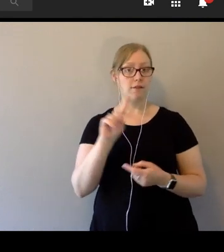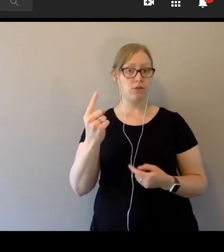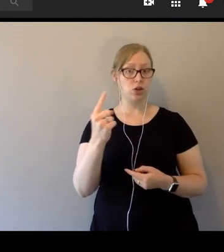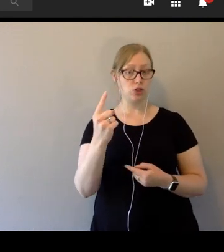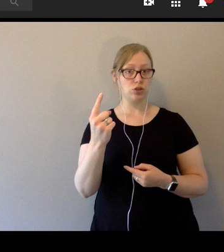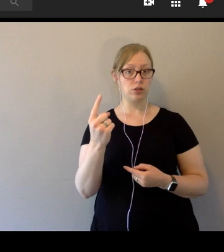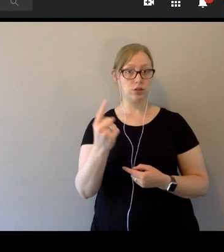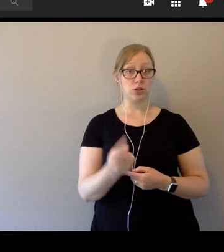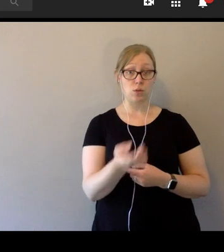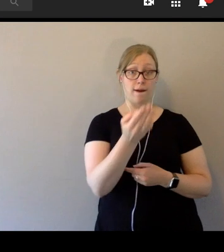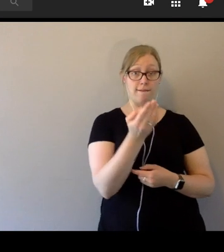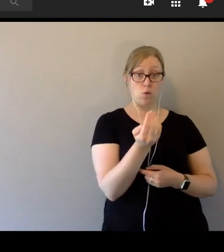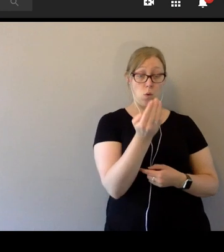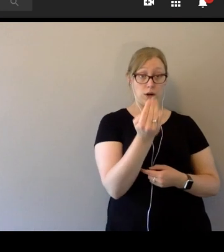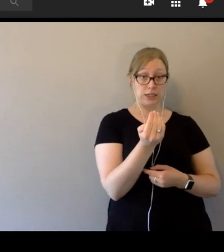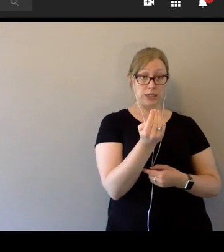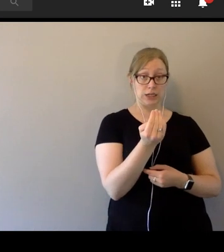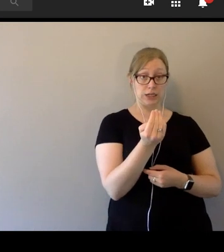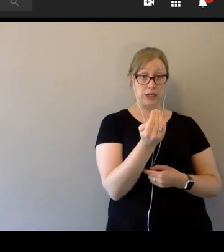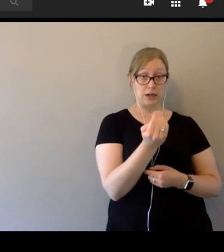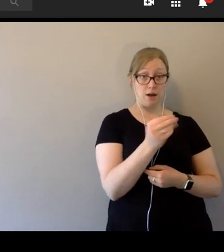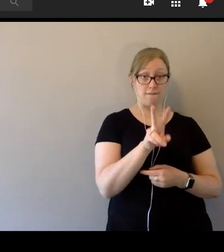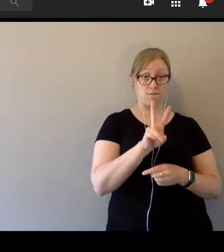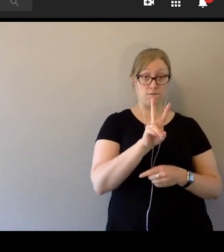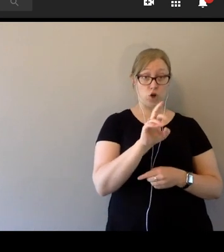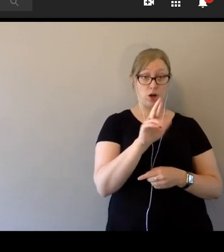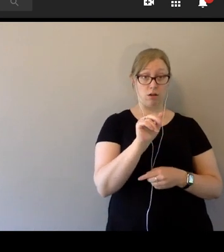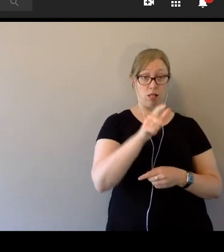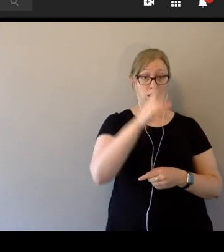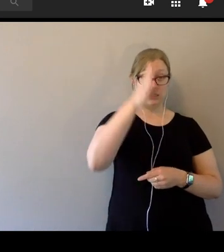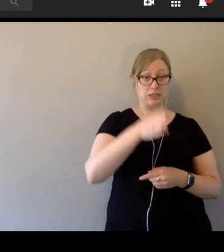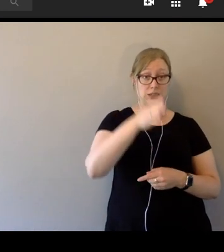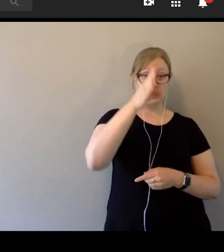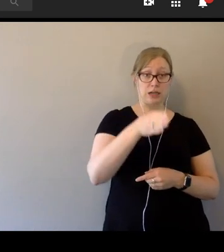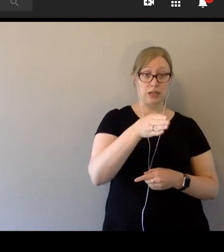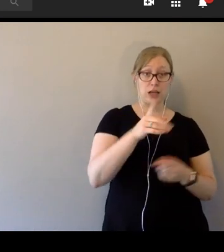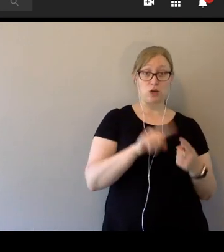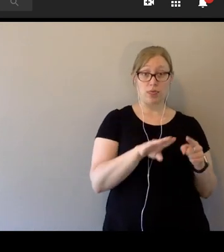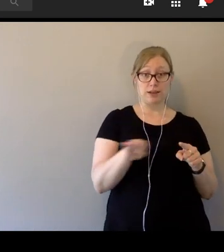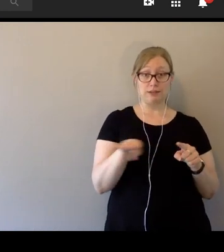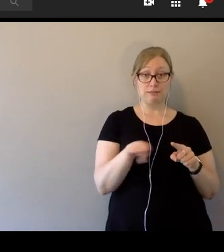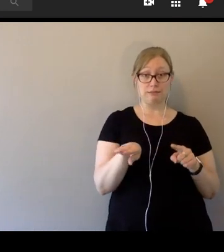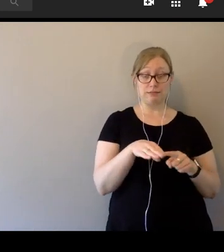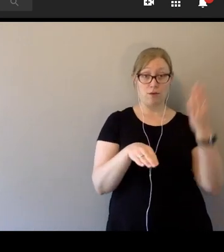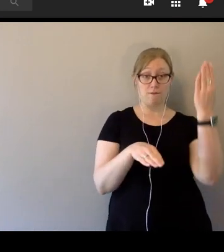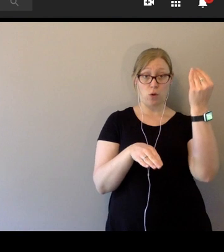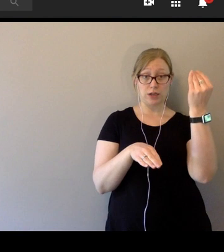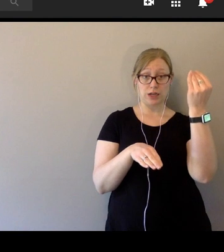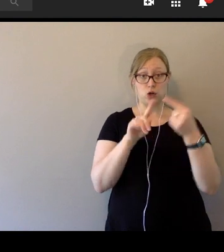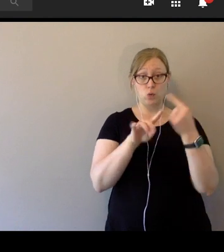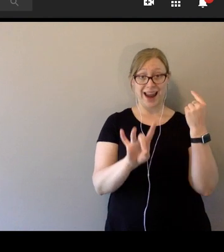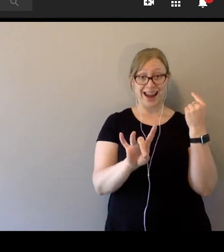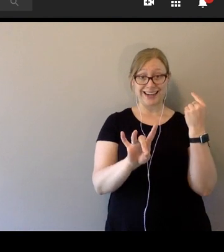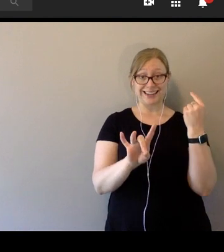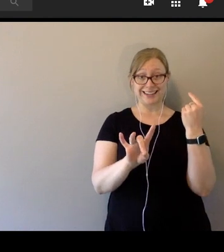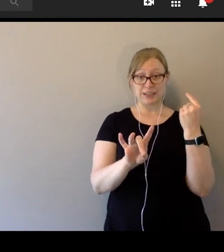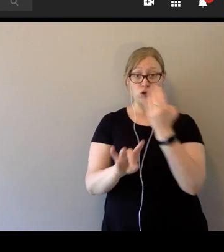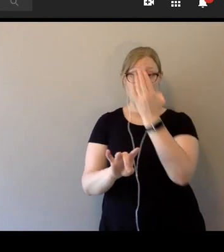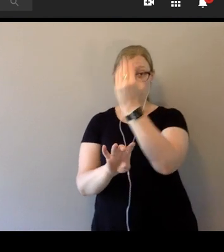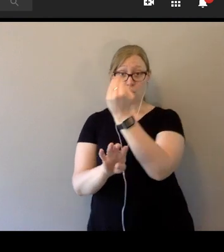distance 14 to the horizontal distance 8 is going to be the same as this vertical distance. I'm going to call